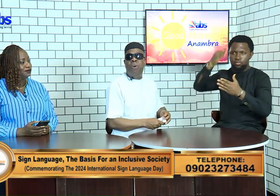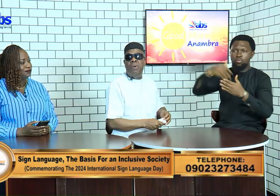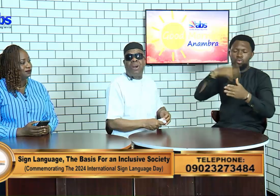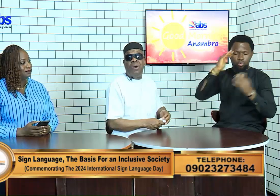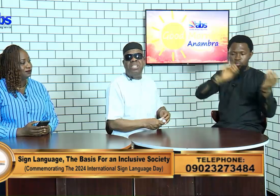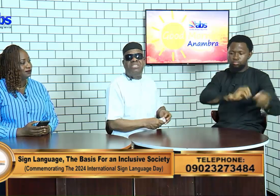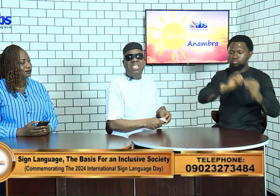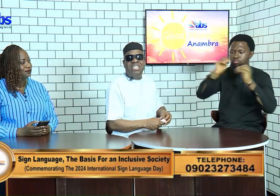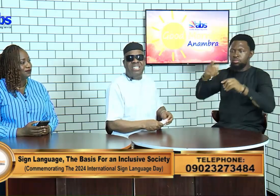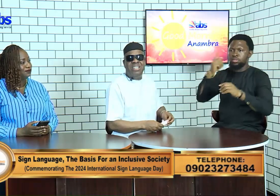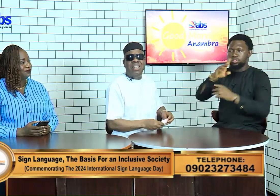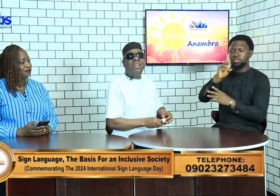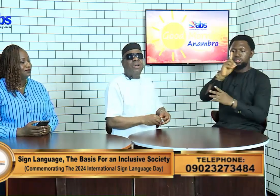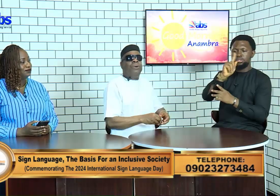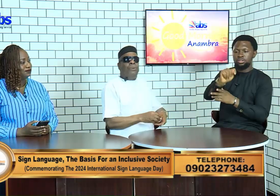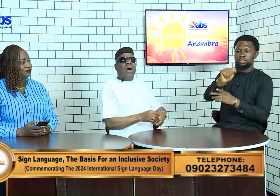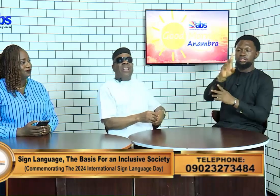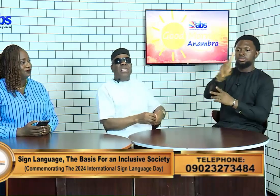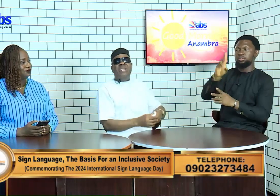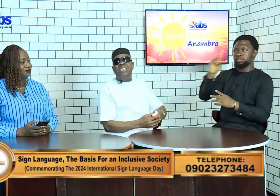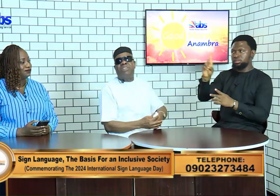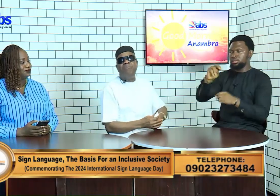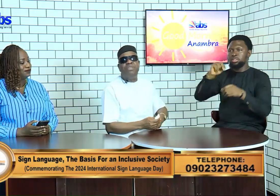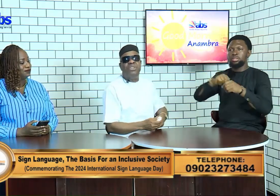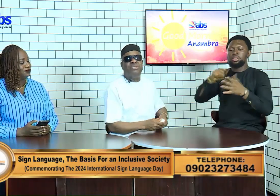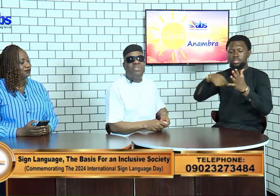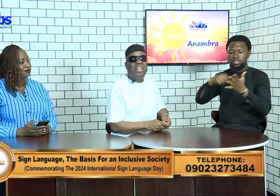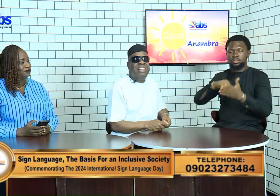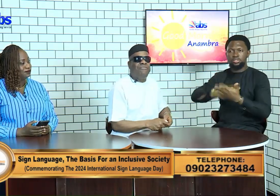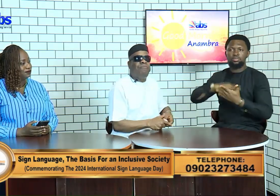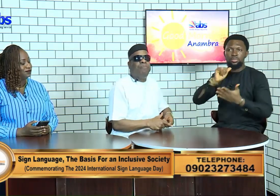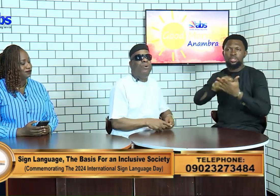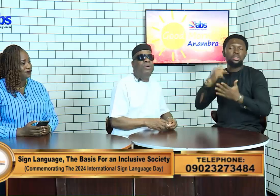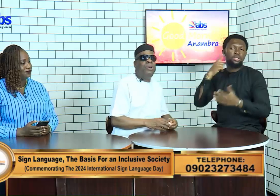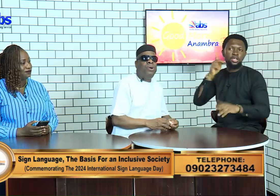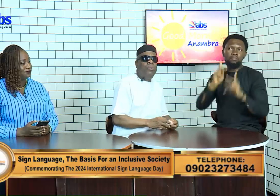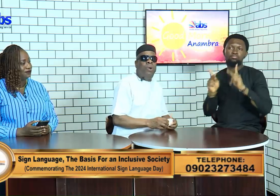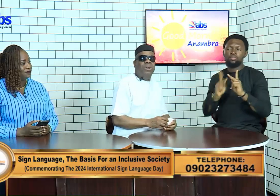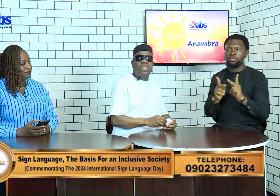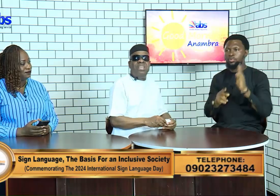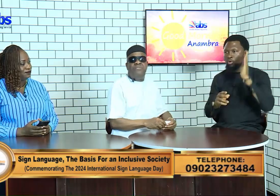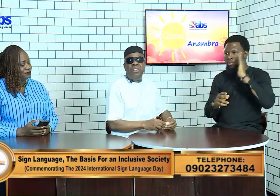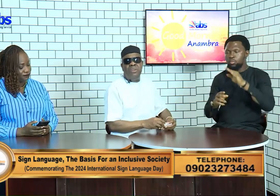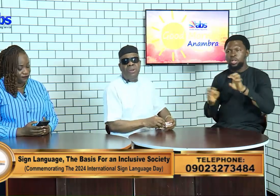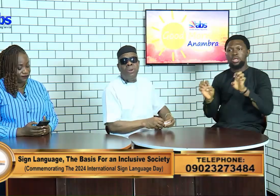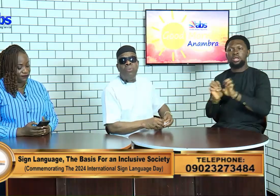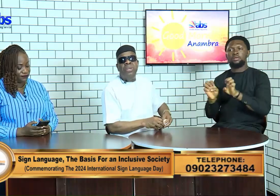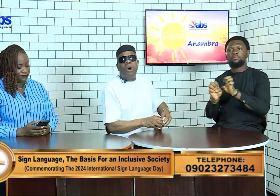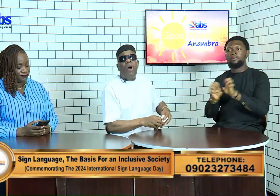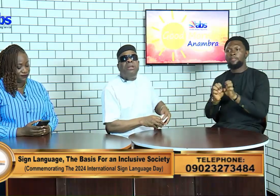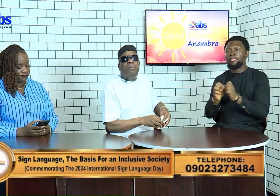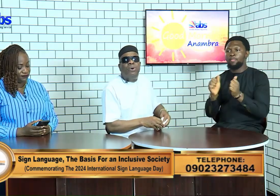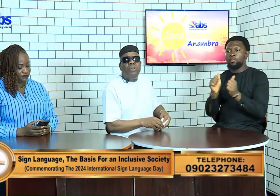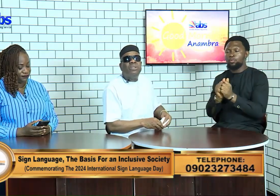install what we call the TDD in these computers, so that deaf people will, even